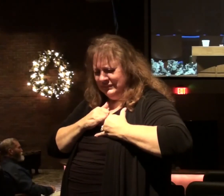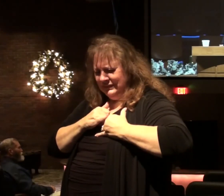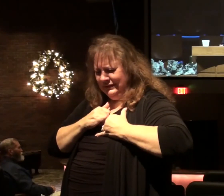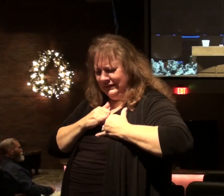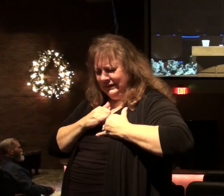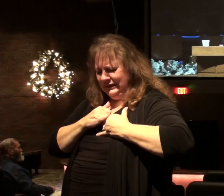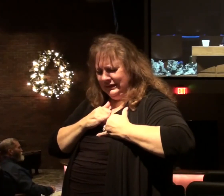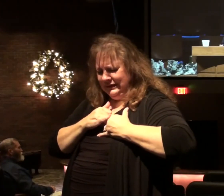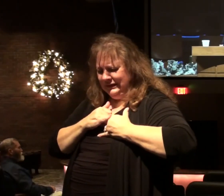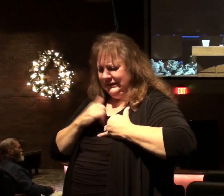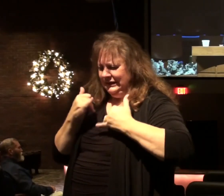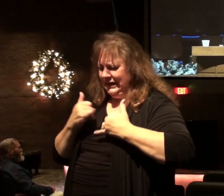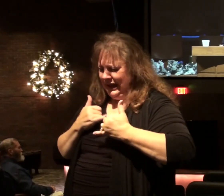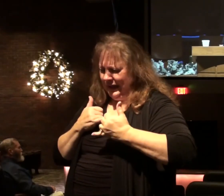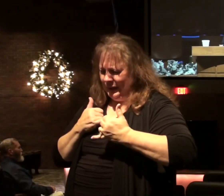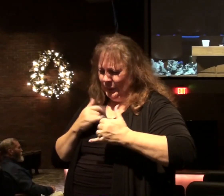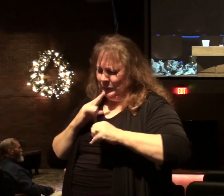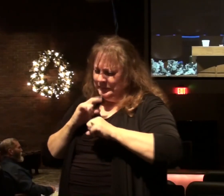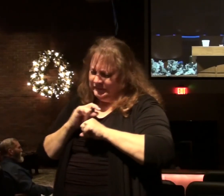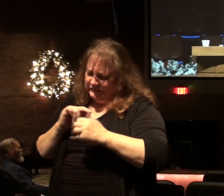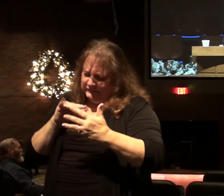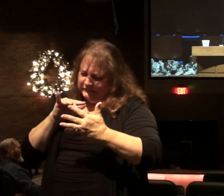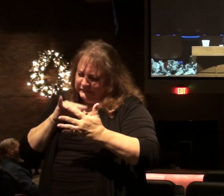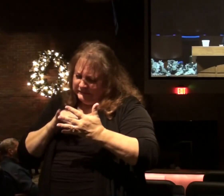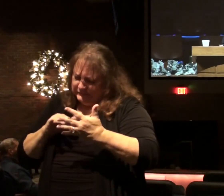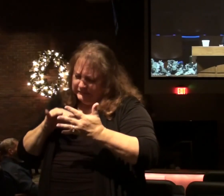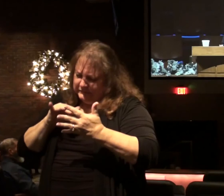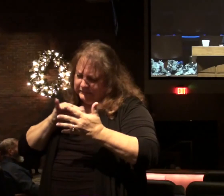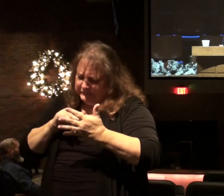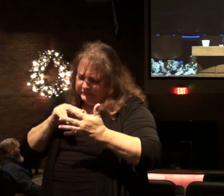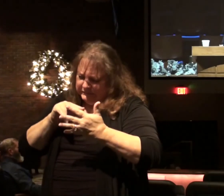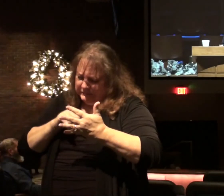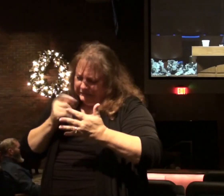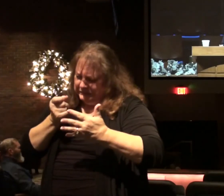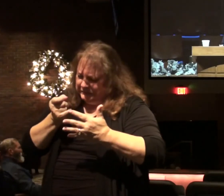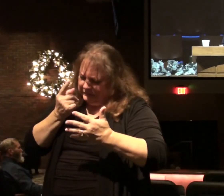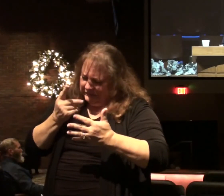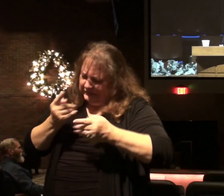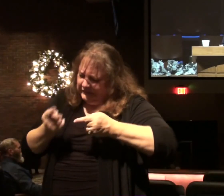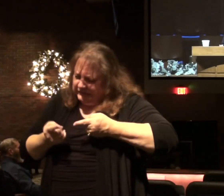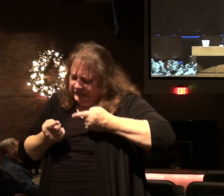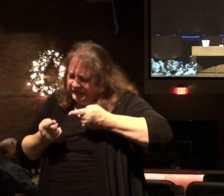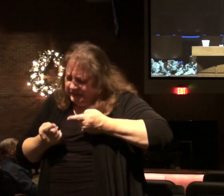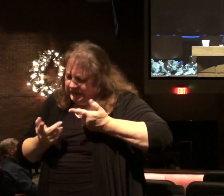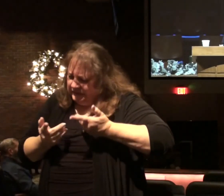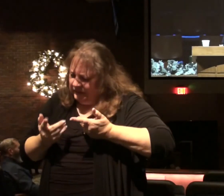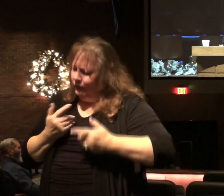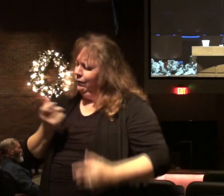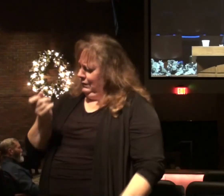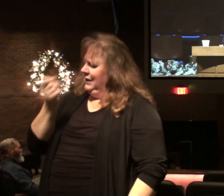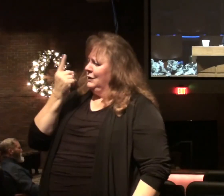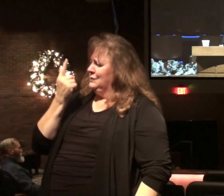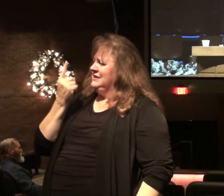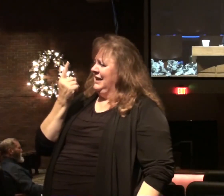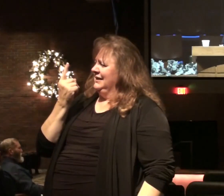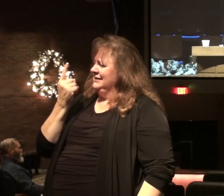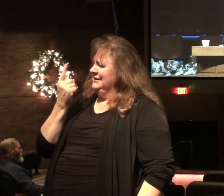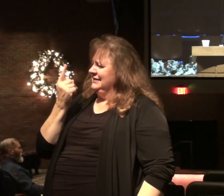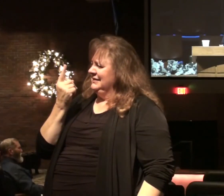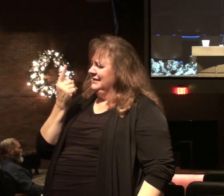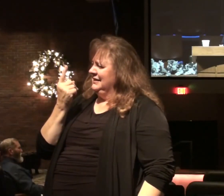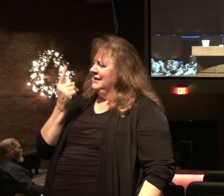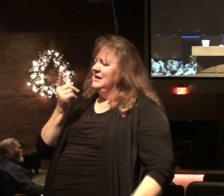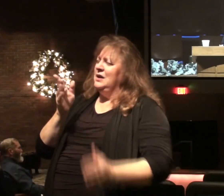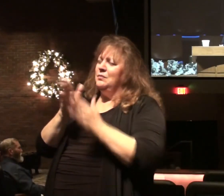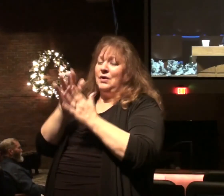that as we seriously give attention to your word and the ministry of your Spirit, we understand.